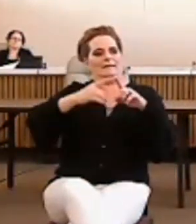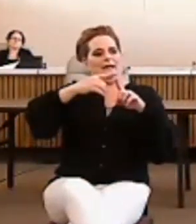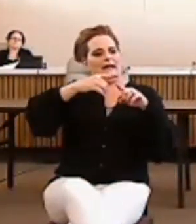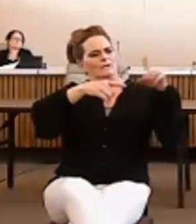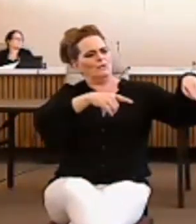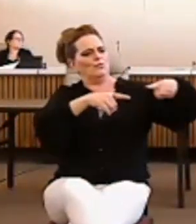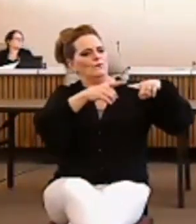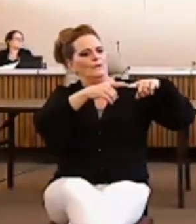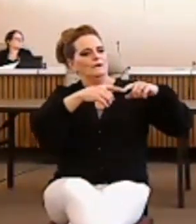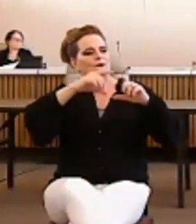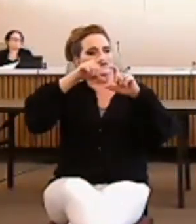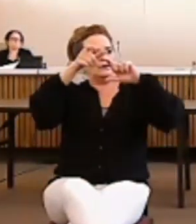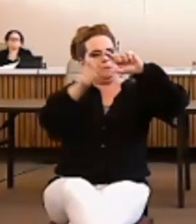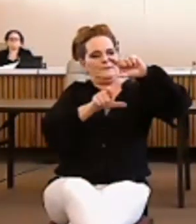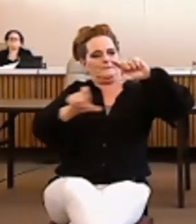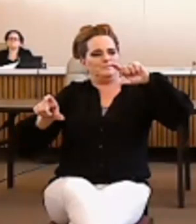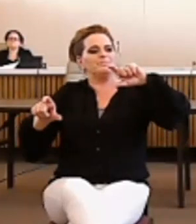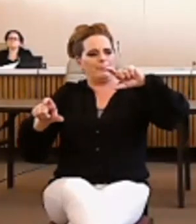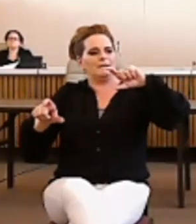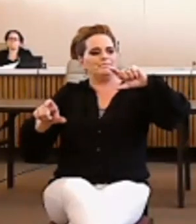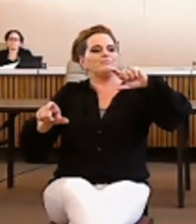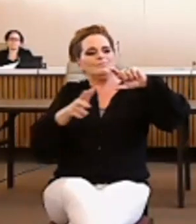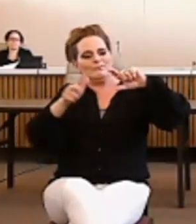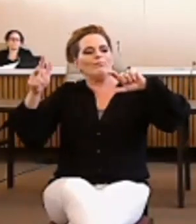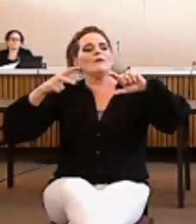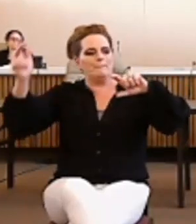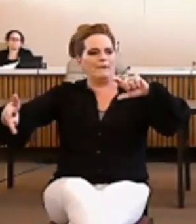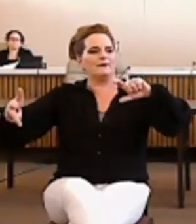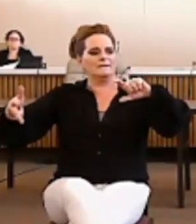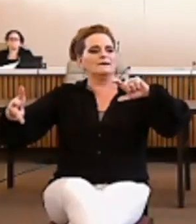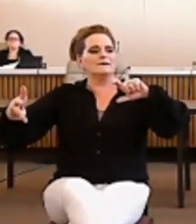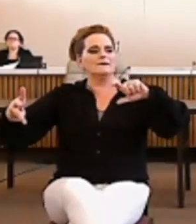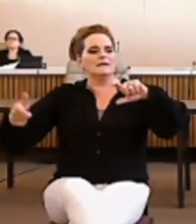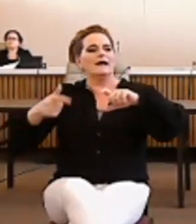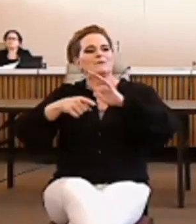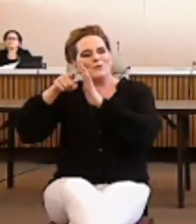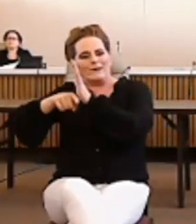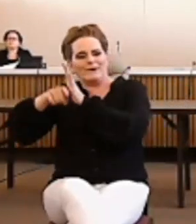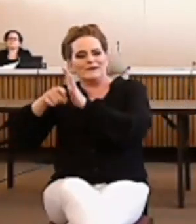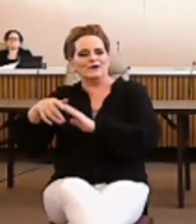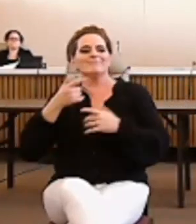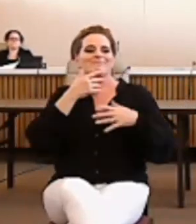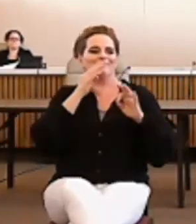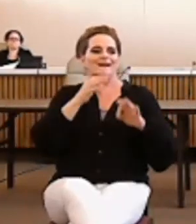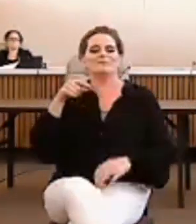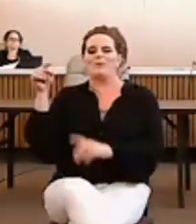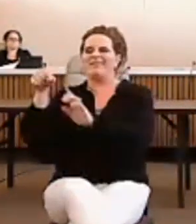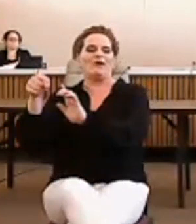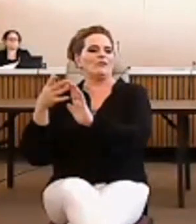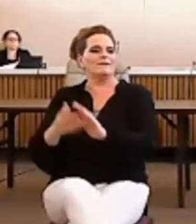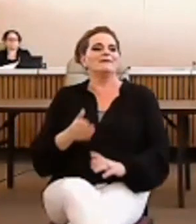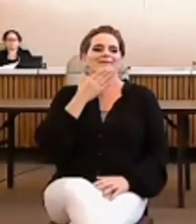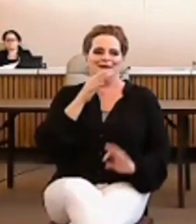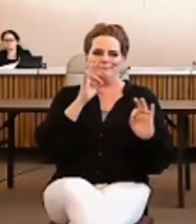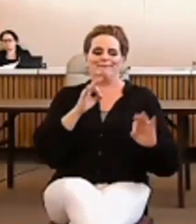and we asked them to push that parking lot out a bit to provide more capability for emergency vehicle